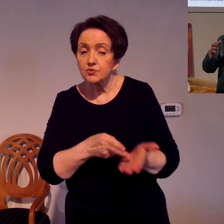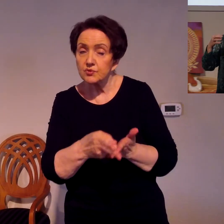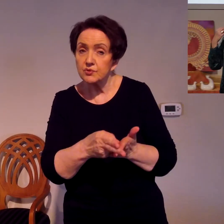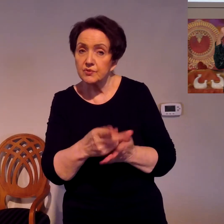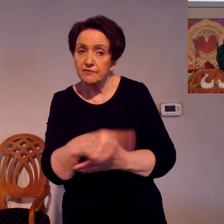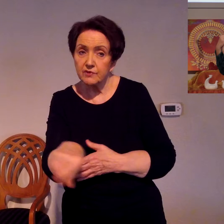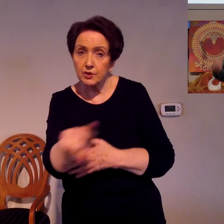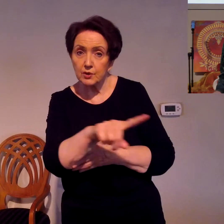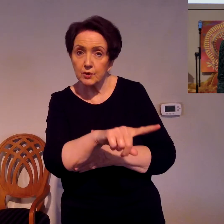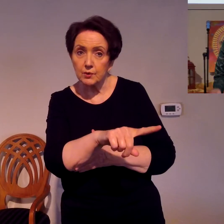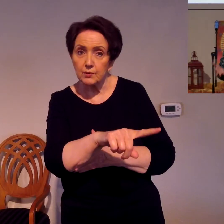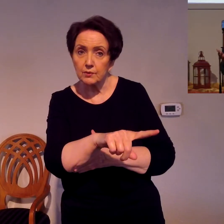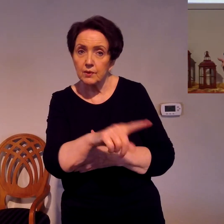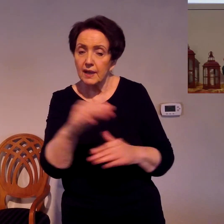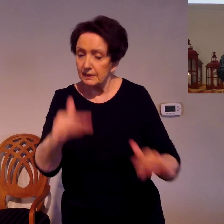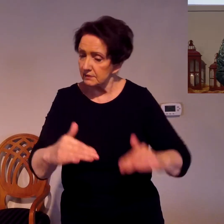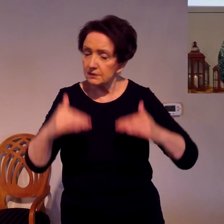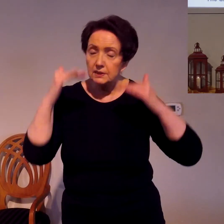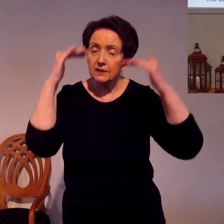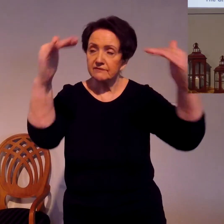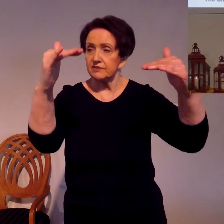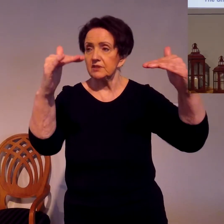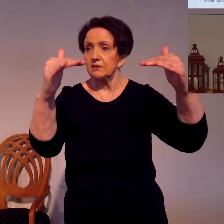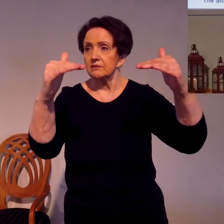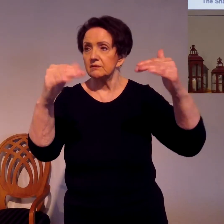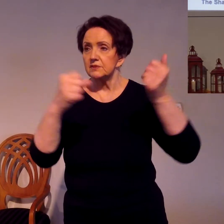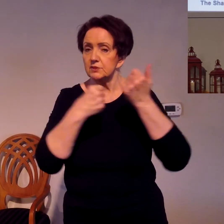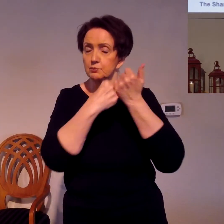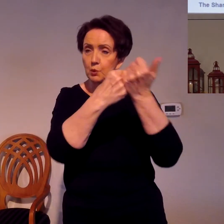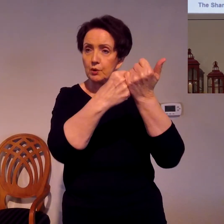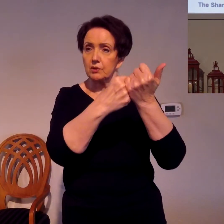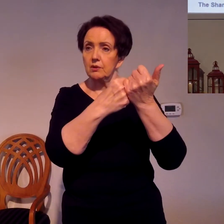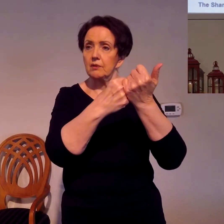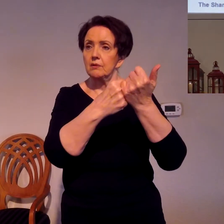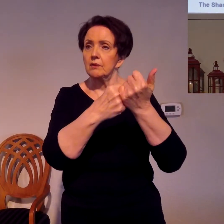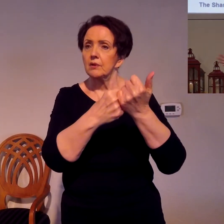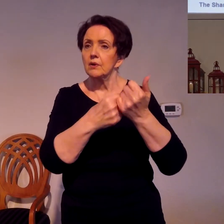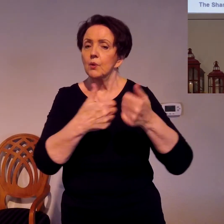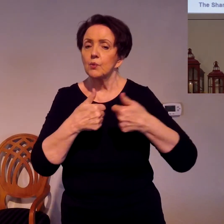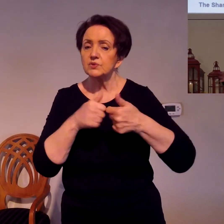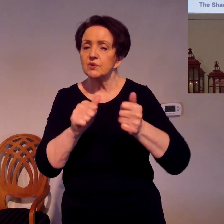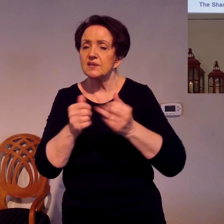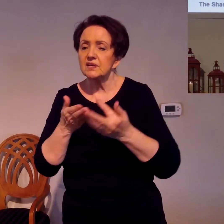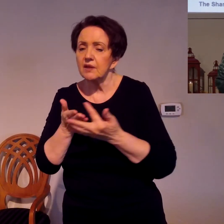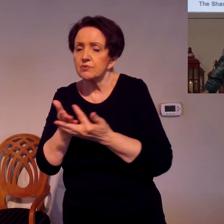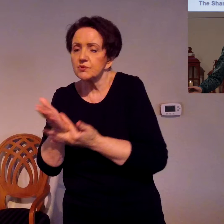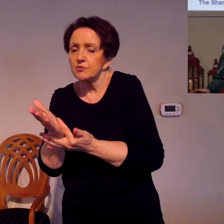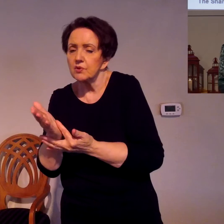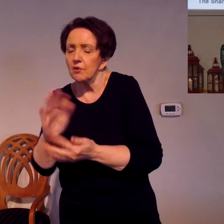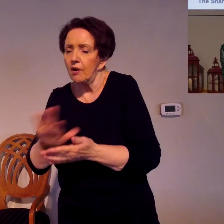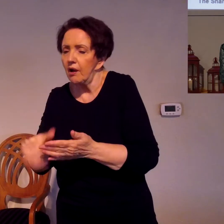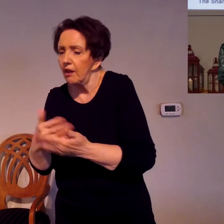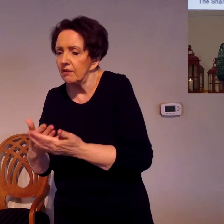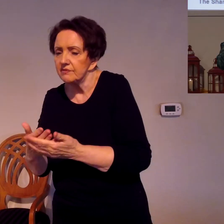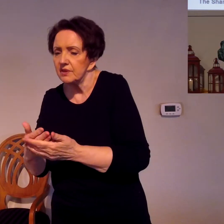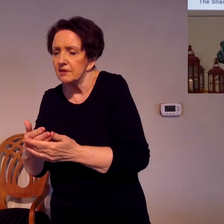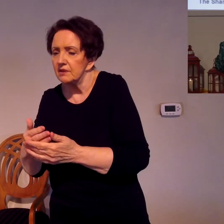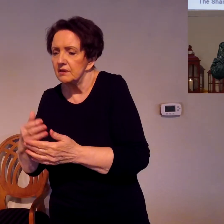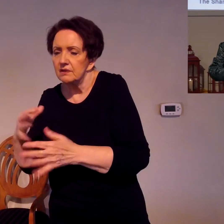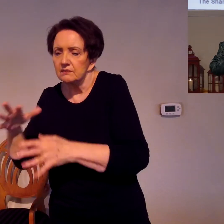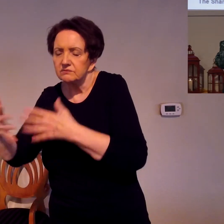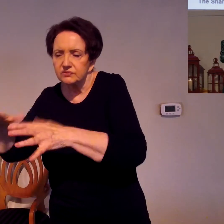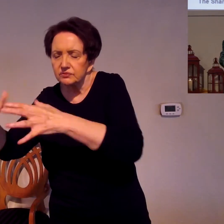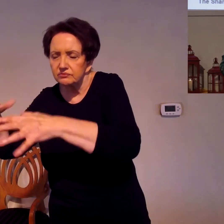and to lift you up, do you see, we're trying to get through all of the encoding and decoding, all